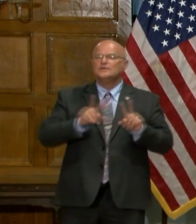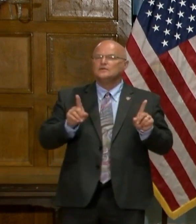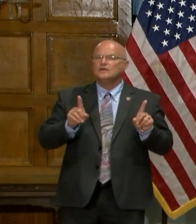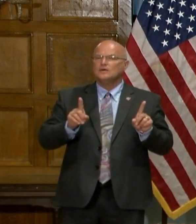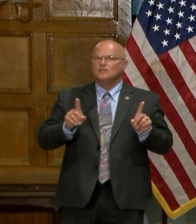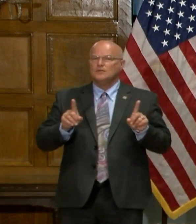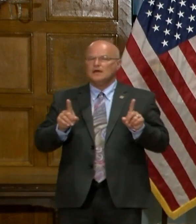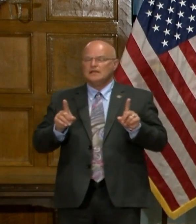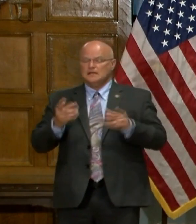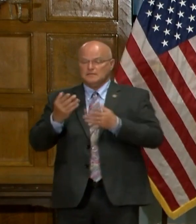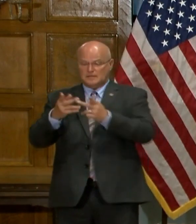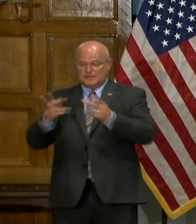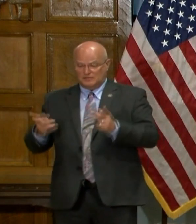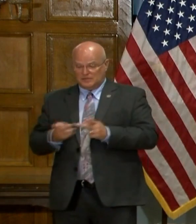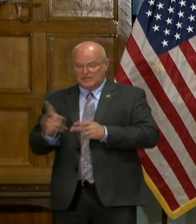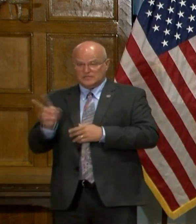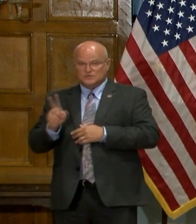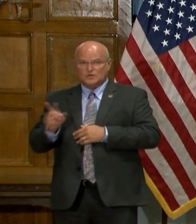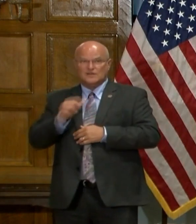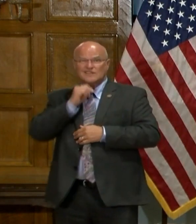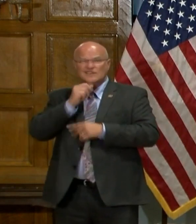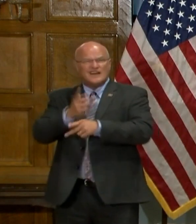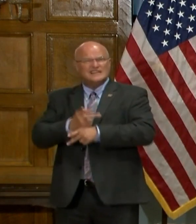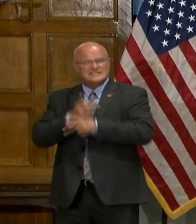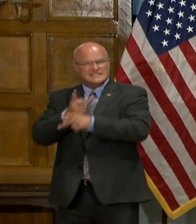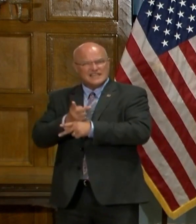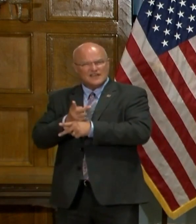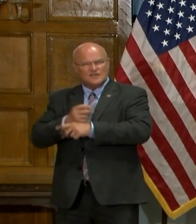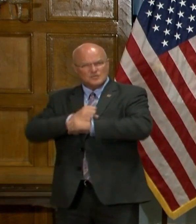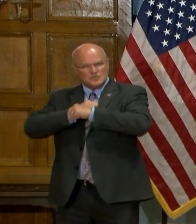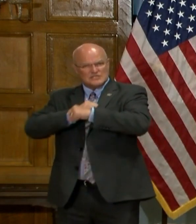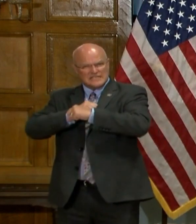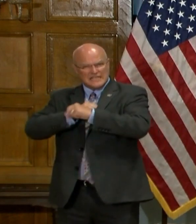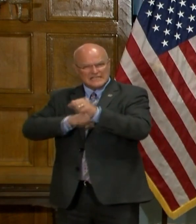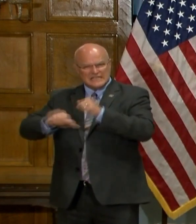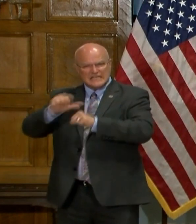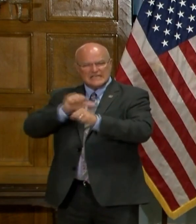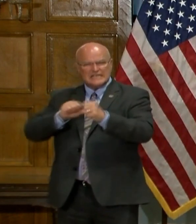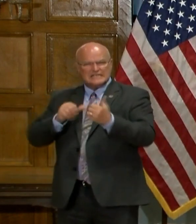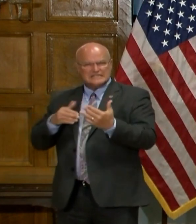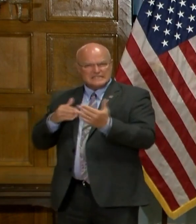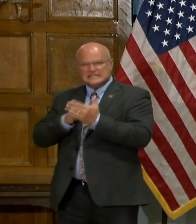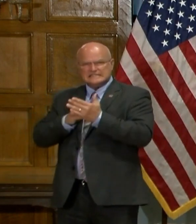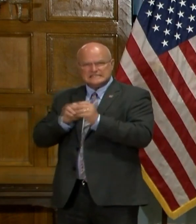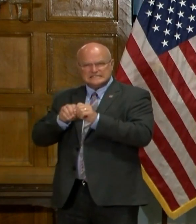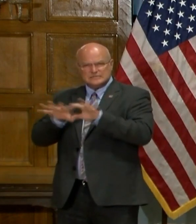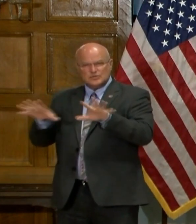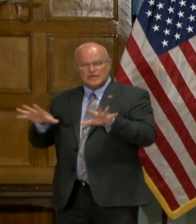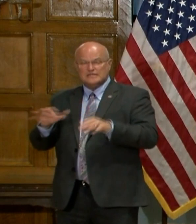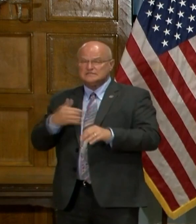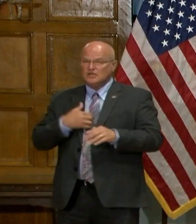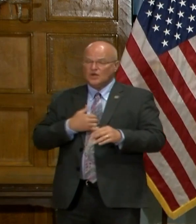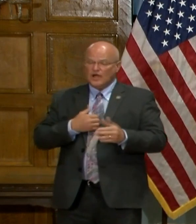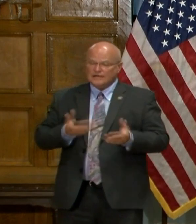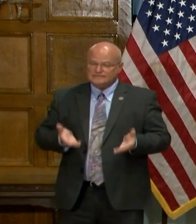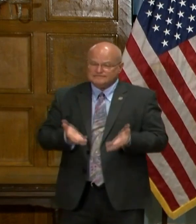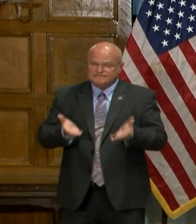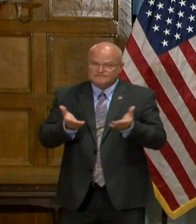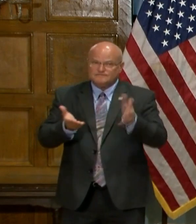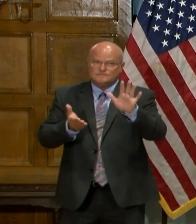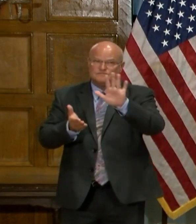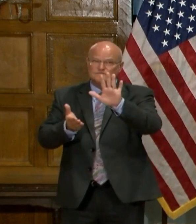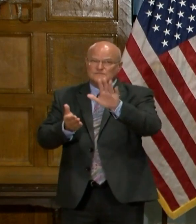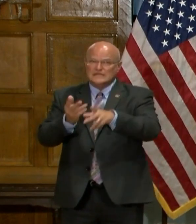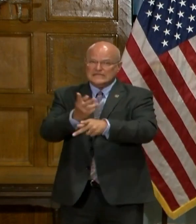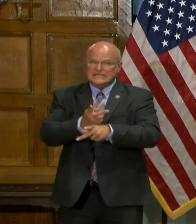be someplace that they're not as careful in protecting against the spread. And so I urge everyone to be